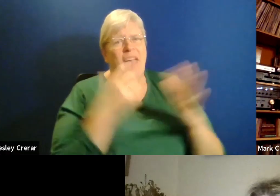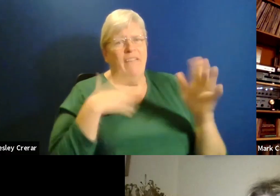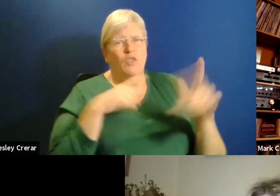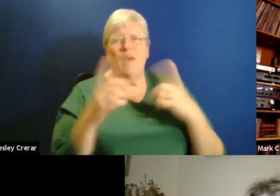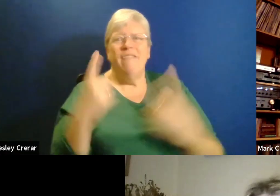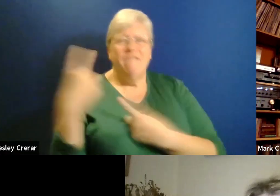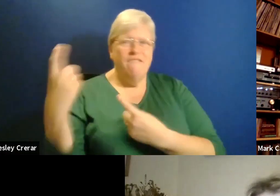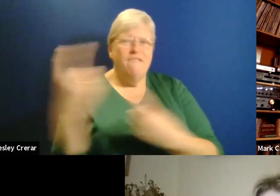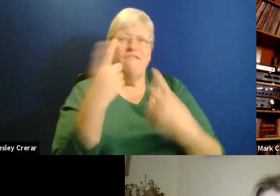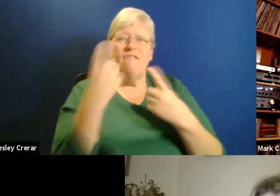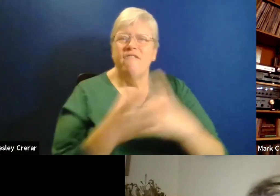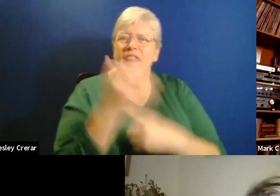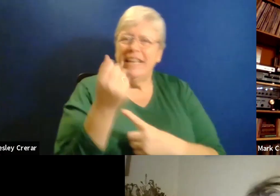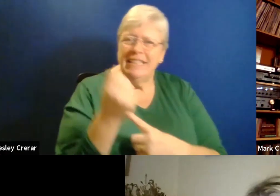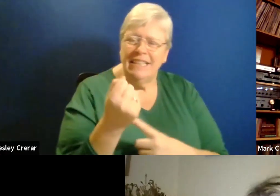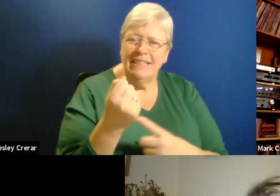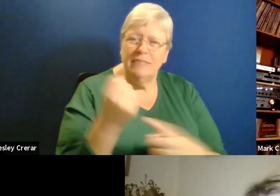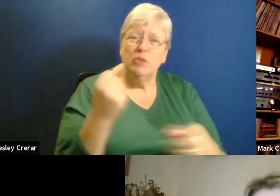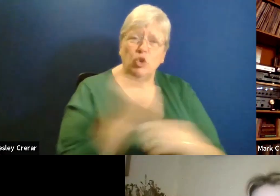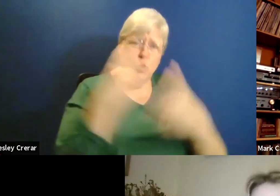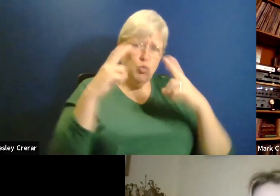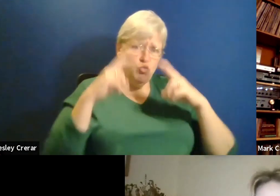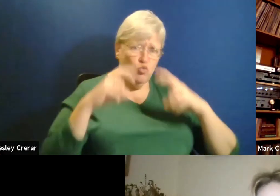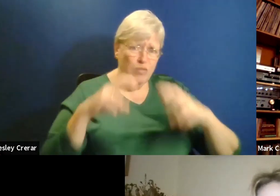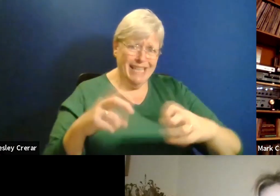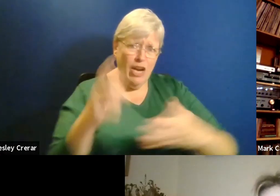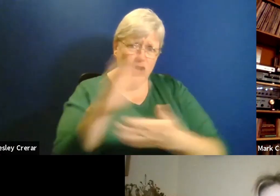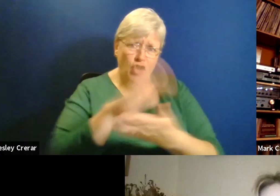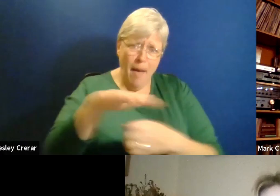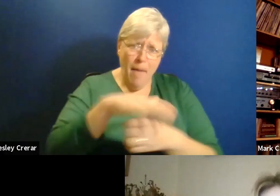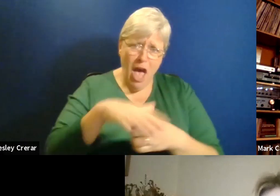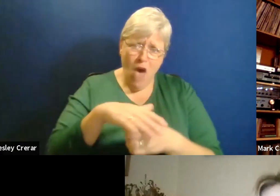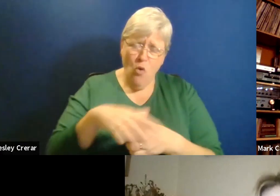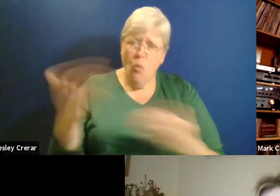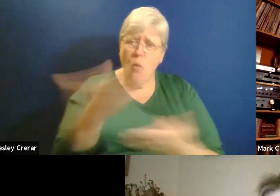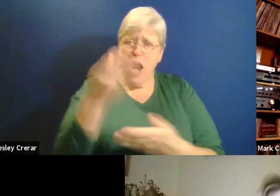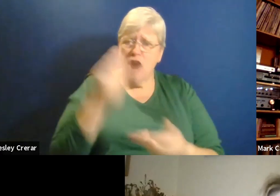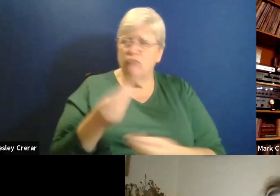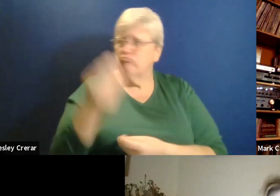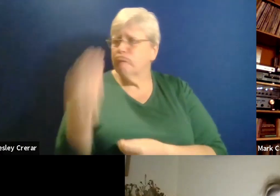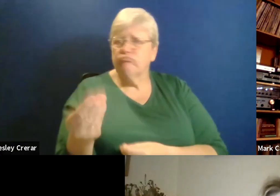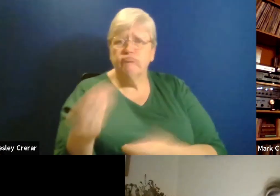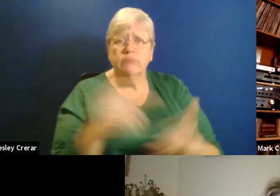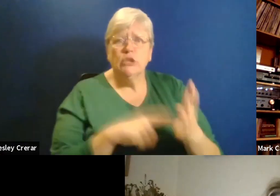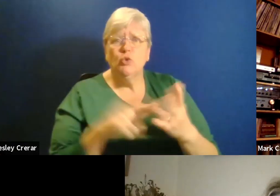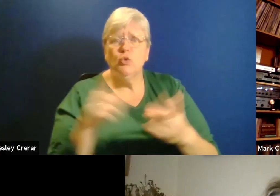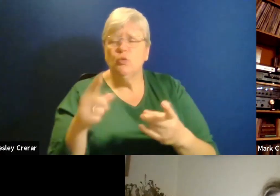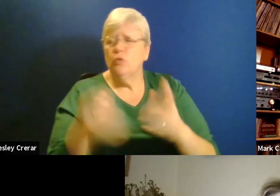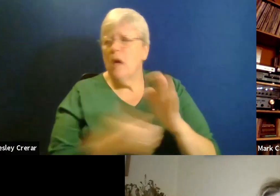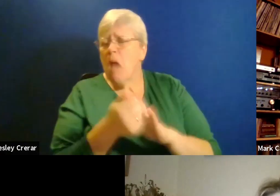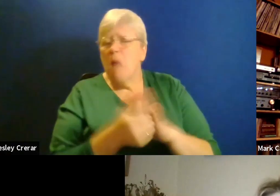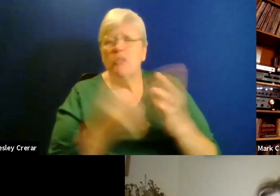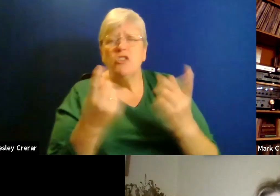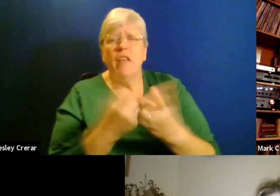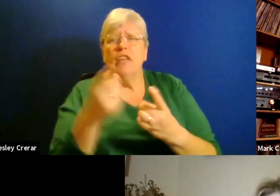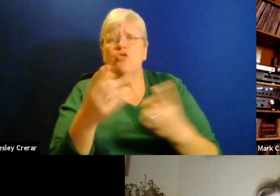also I kind of do a bit of research beforehand about the places you want to submit to. Are they publishing things that you